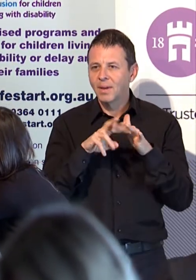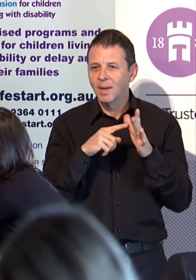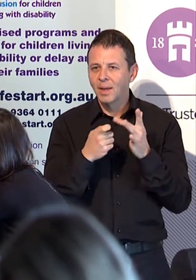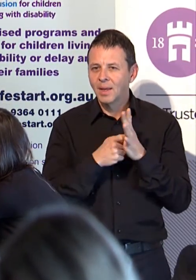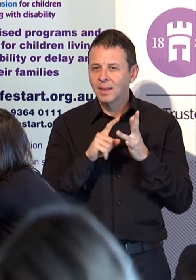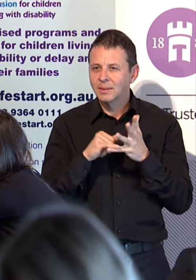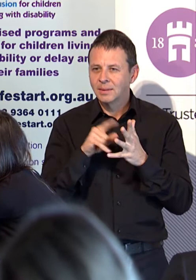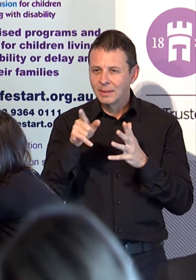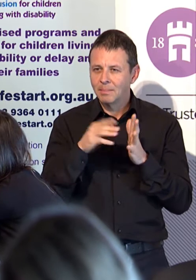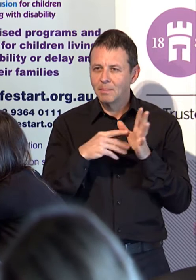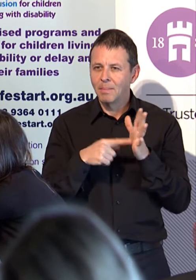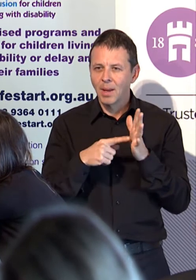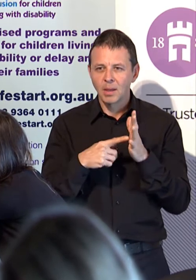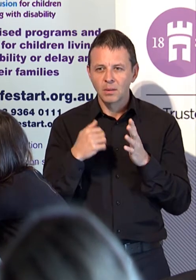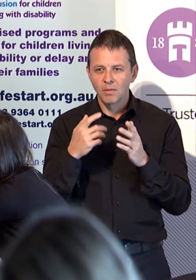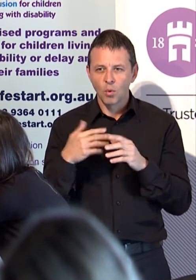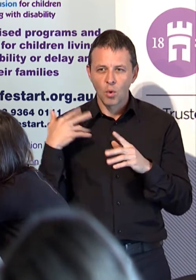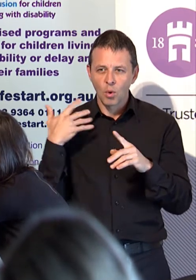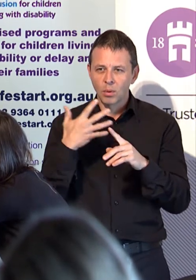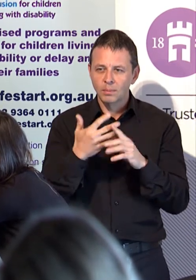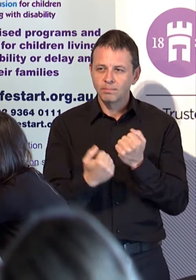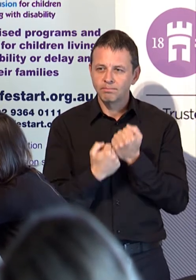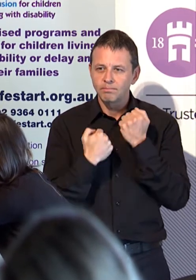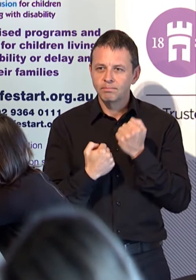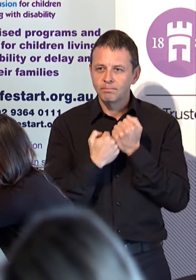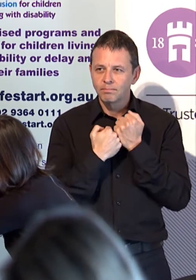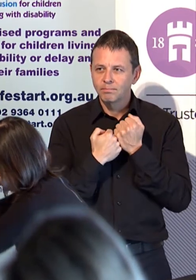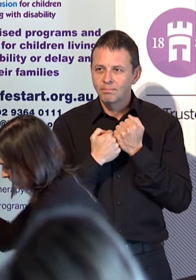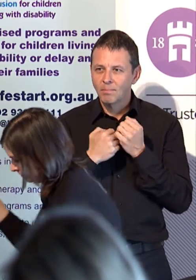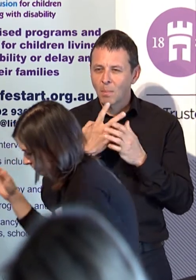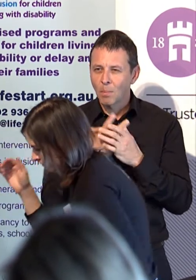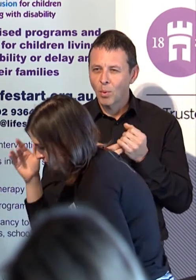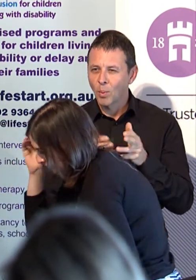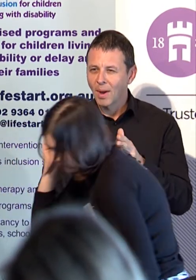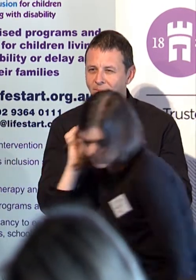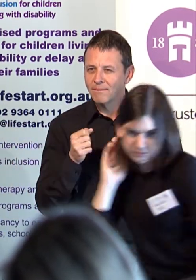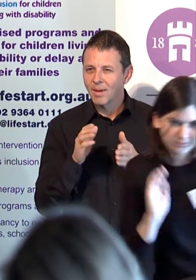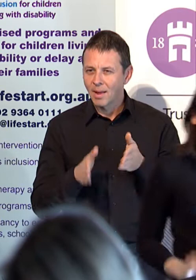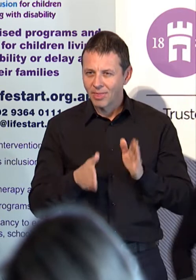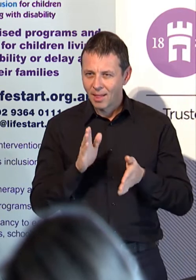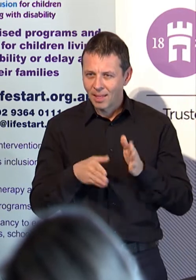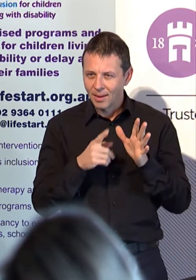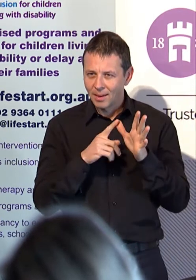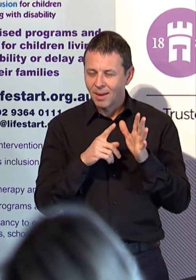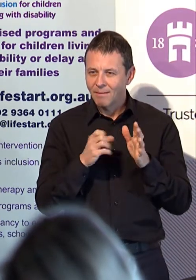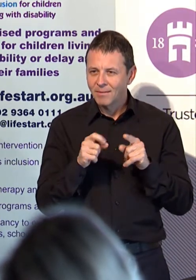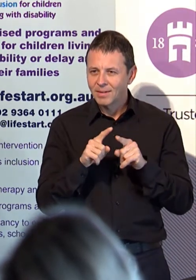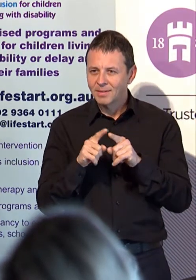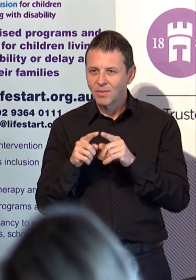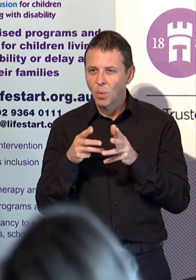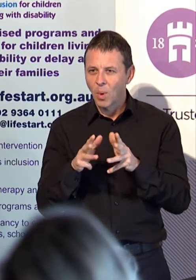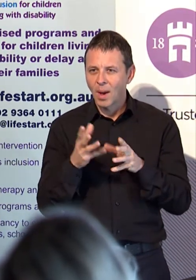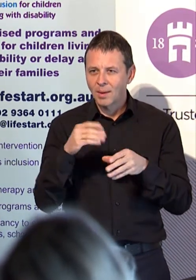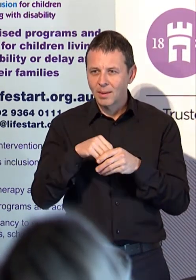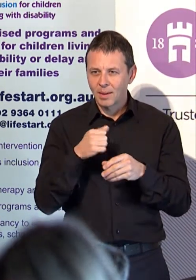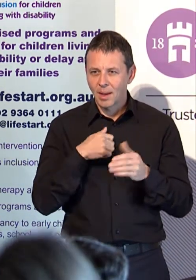ours in many, many ways, both athletically and in other ways within our